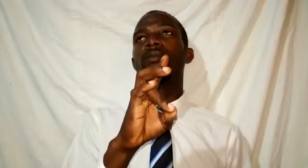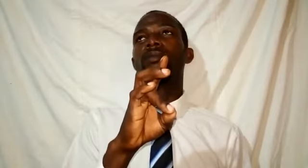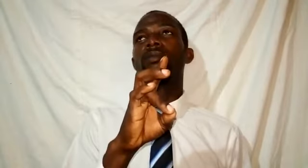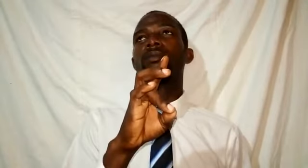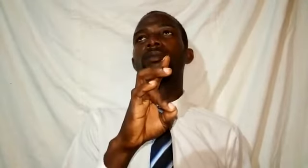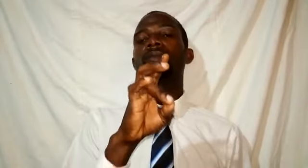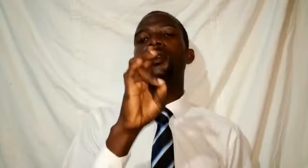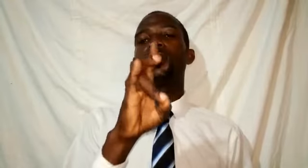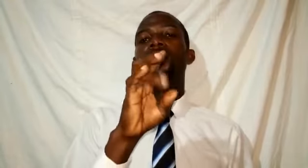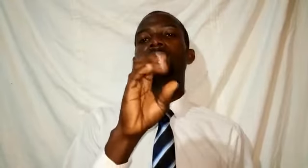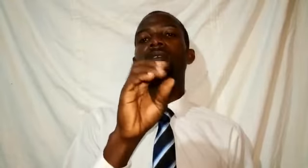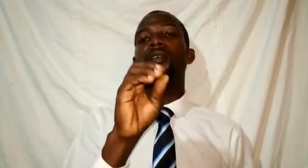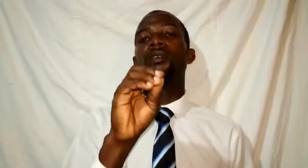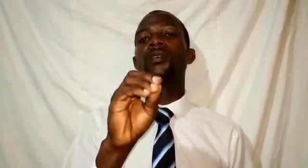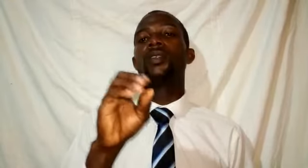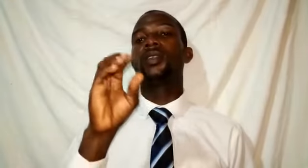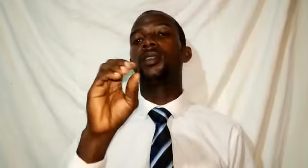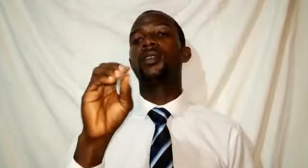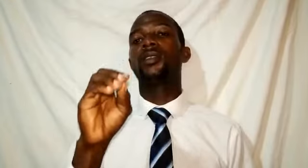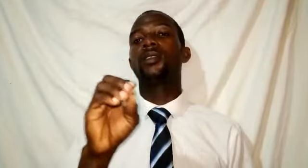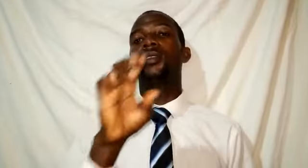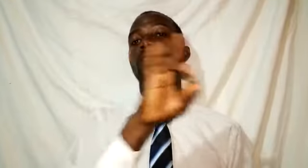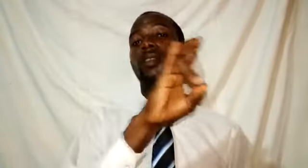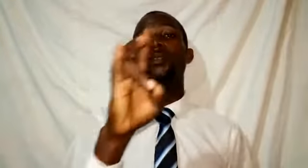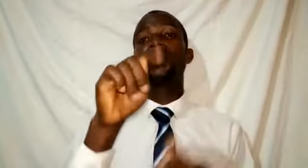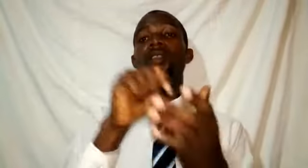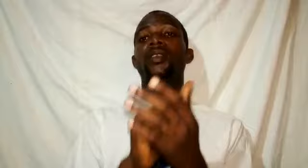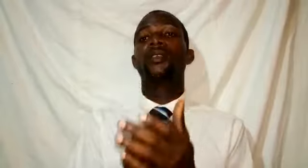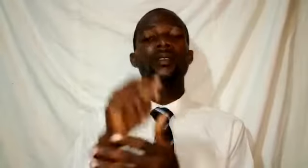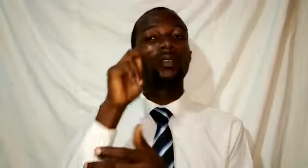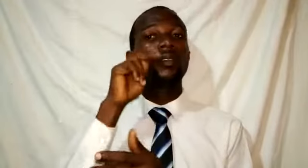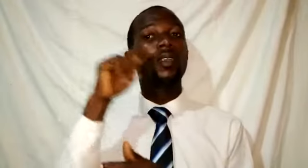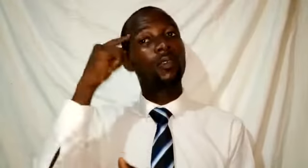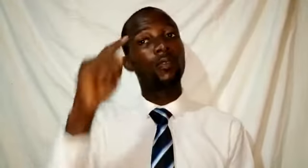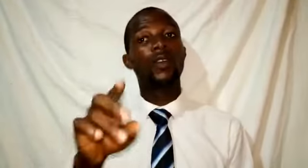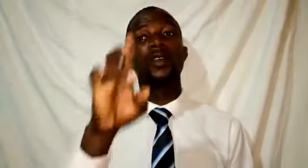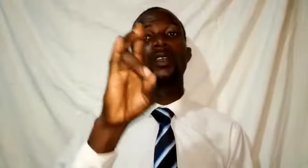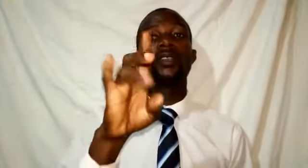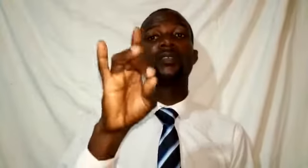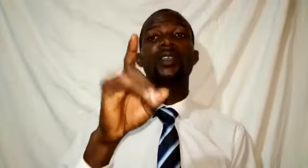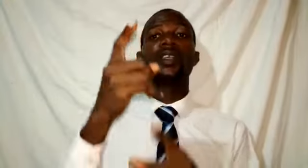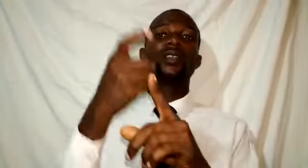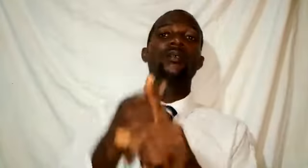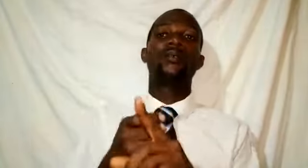700,000 naira for 78 months at